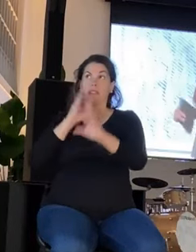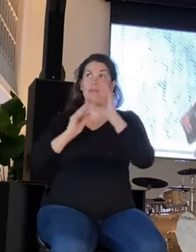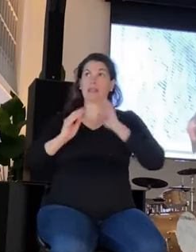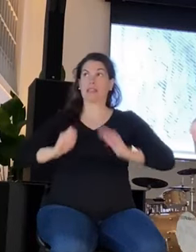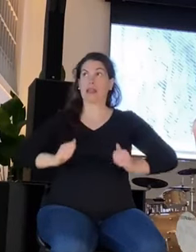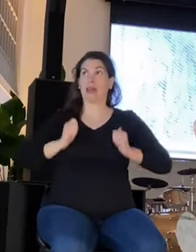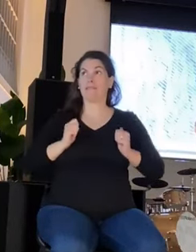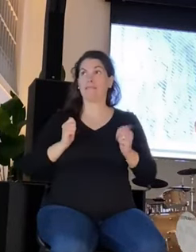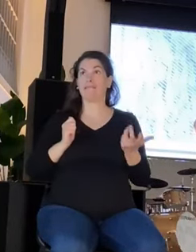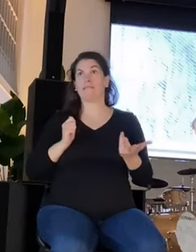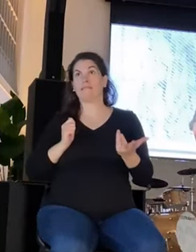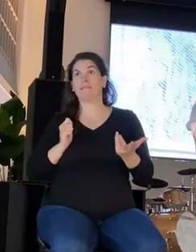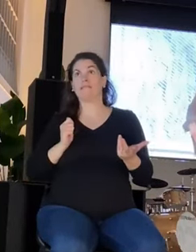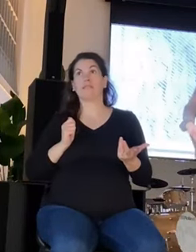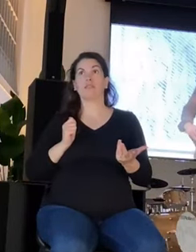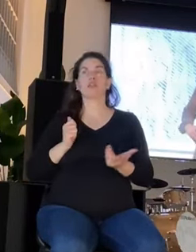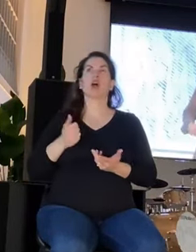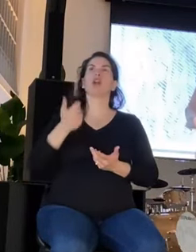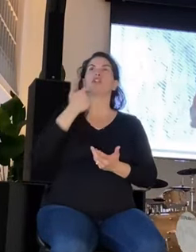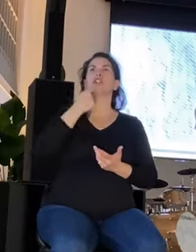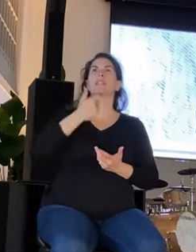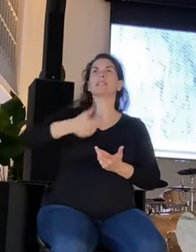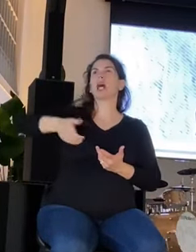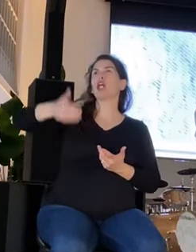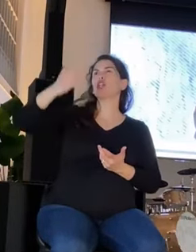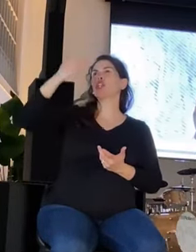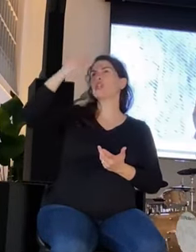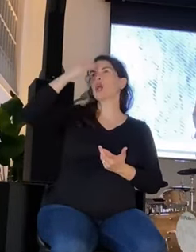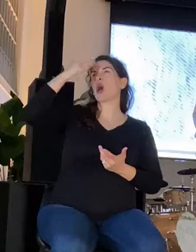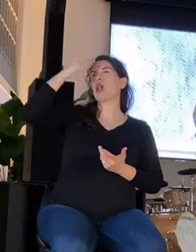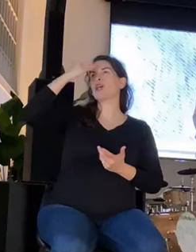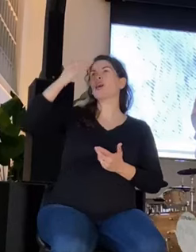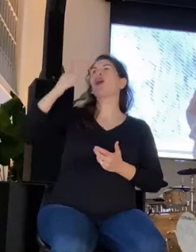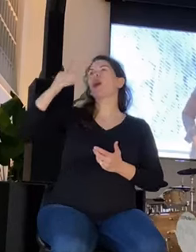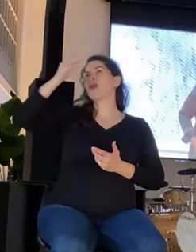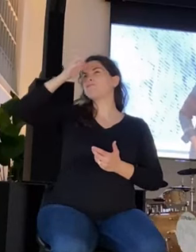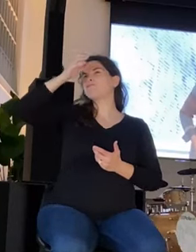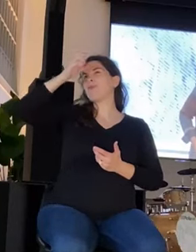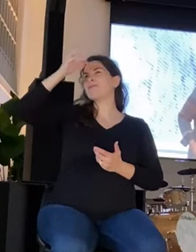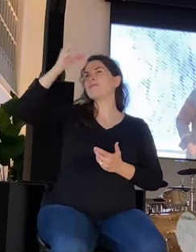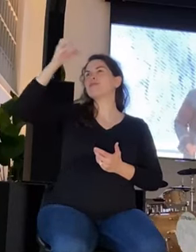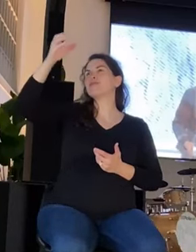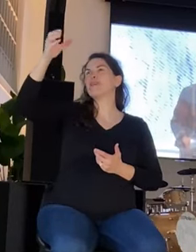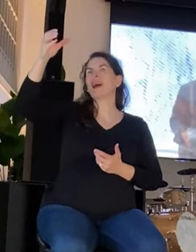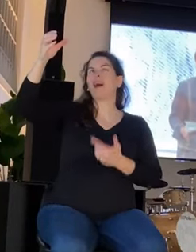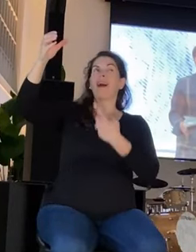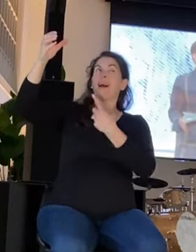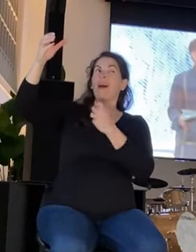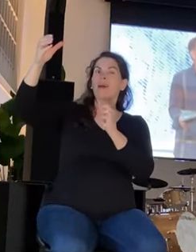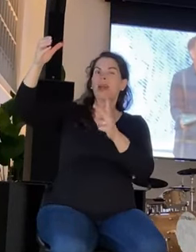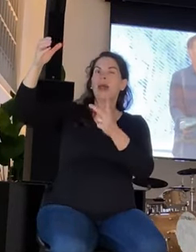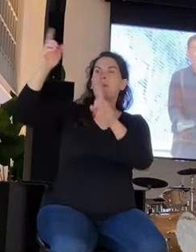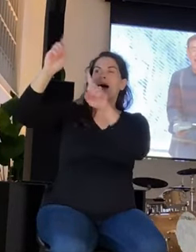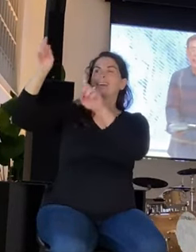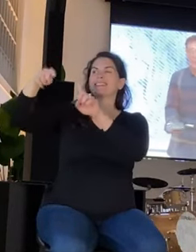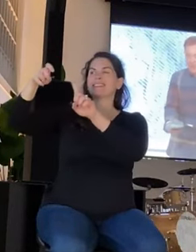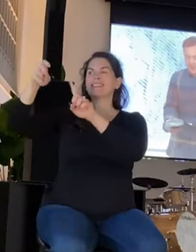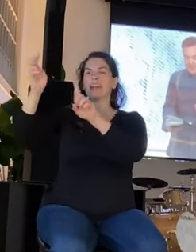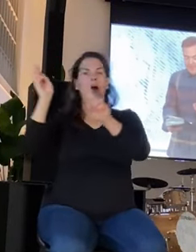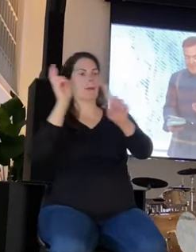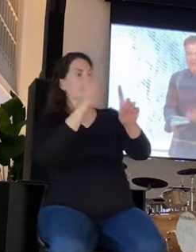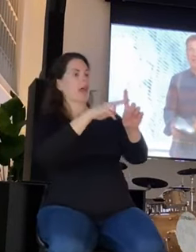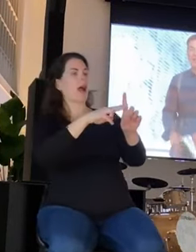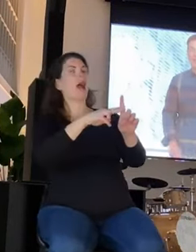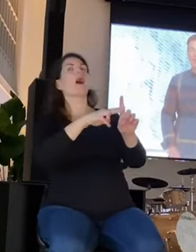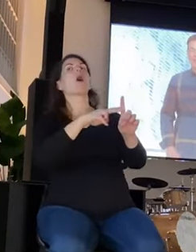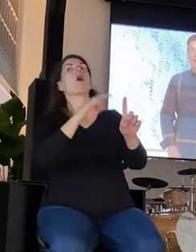So it's more than just about gaining knowledge. It's about applying that knowledge to our lives so that it carries our life to the life that God has